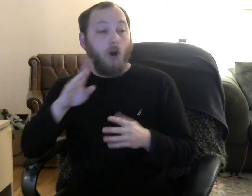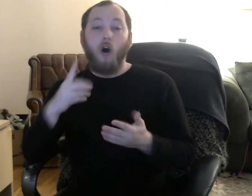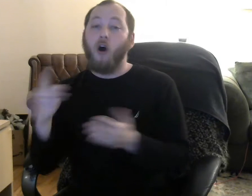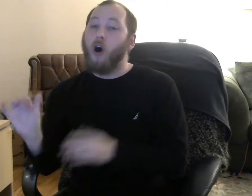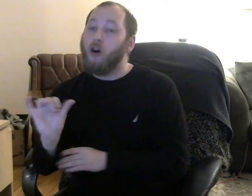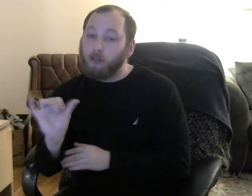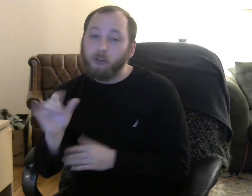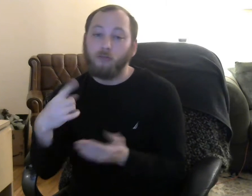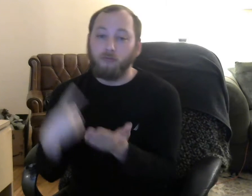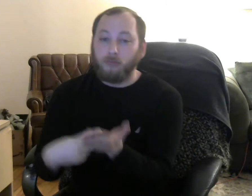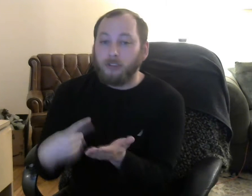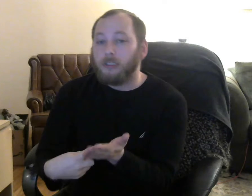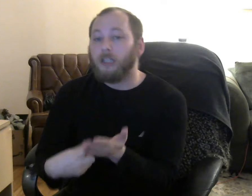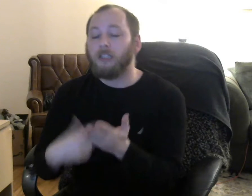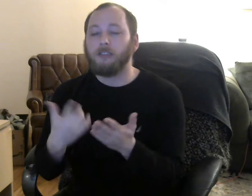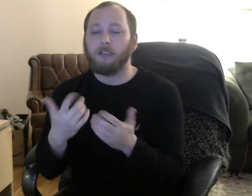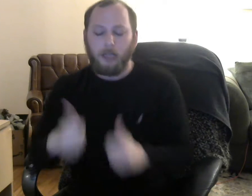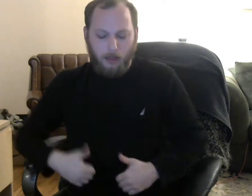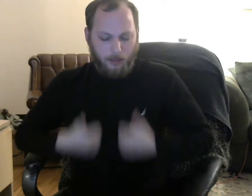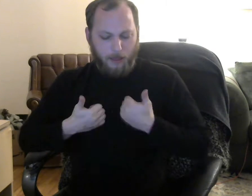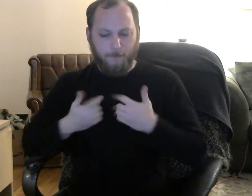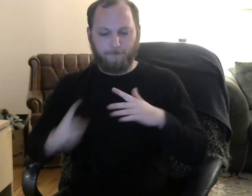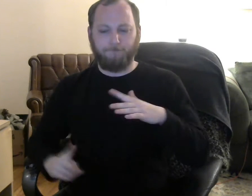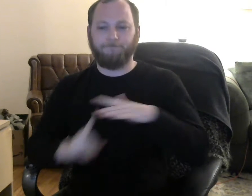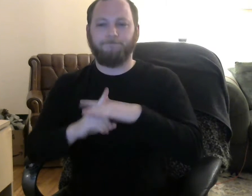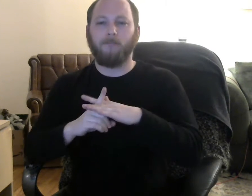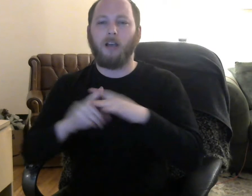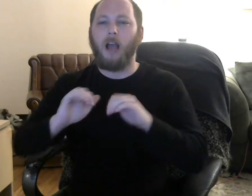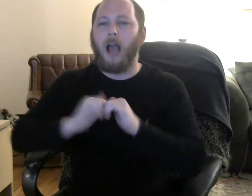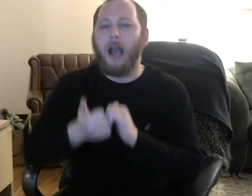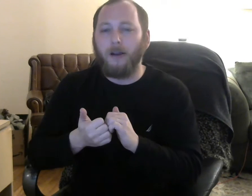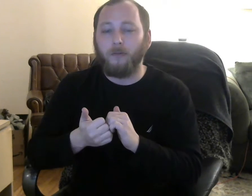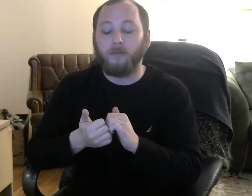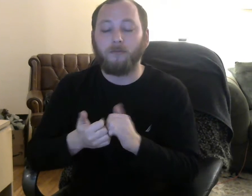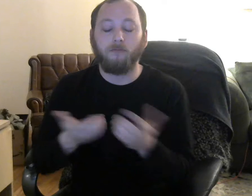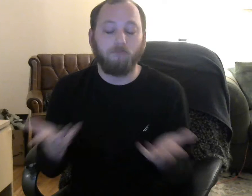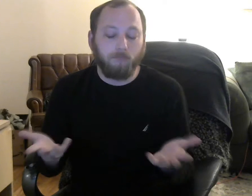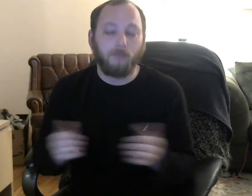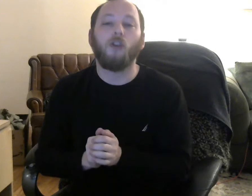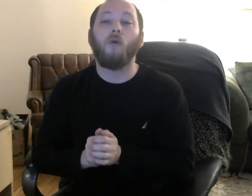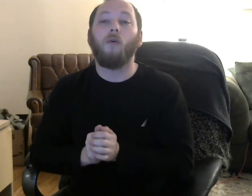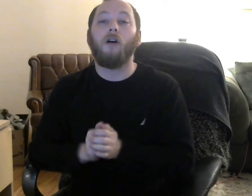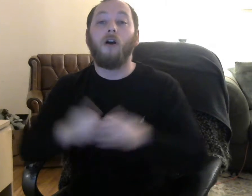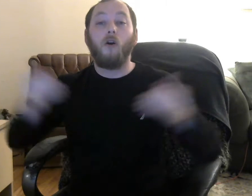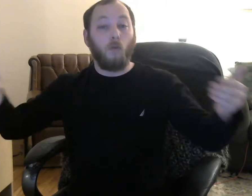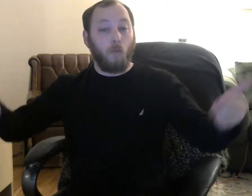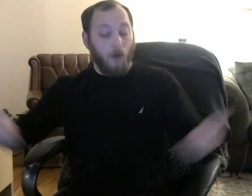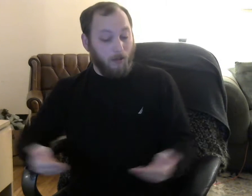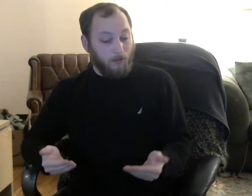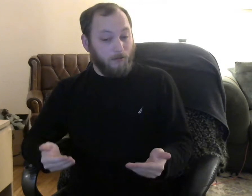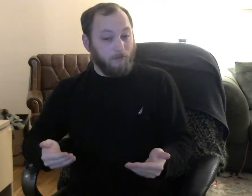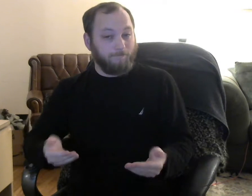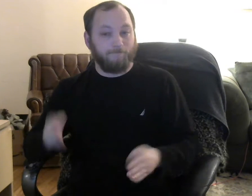So welcome to Khan Academy's biology section. I think you're going to find it fascinating. You're going to realize